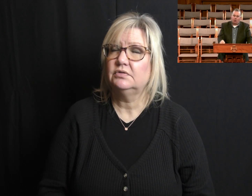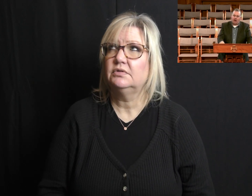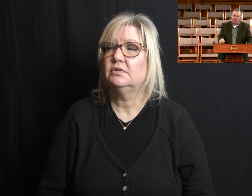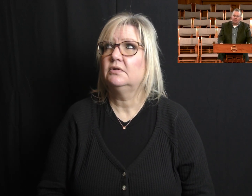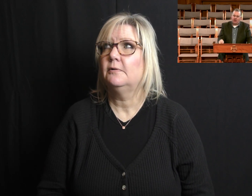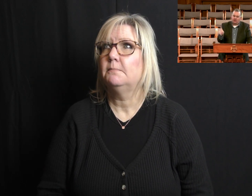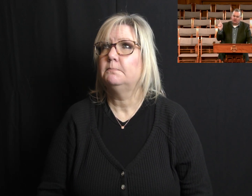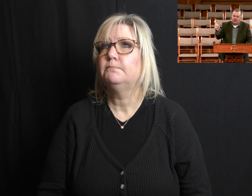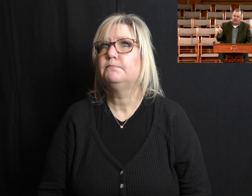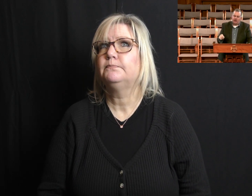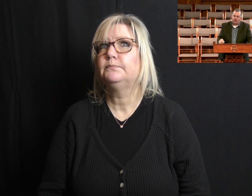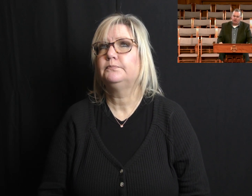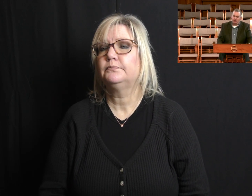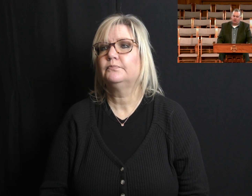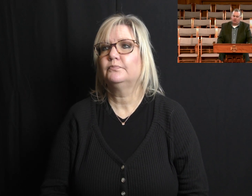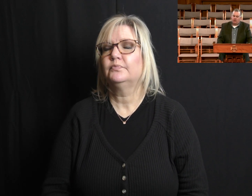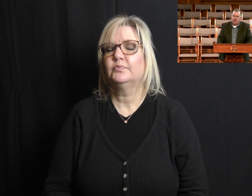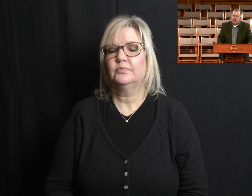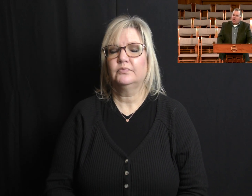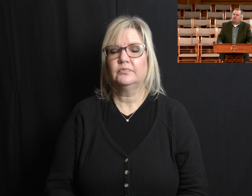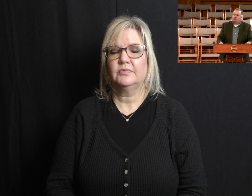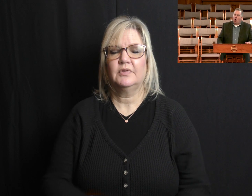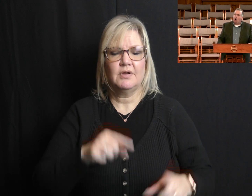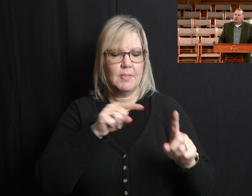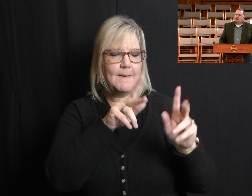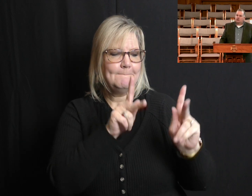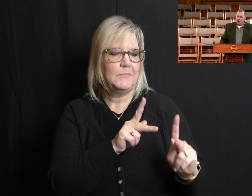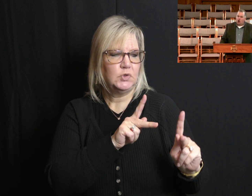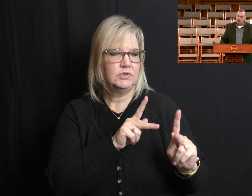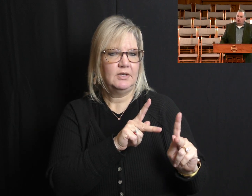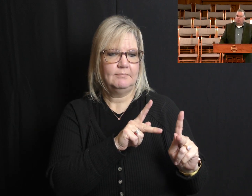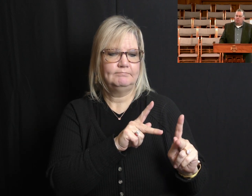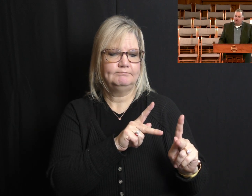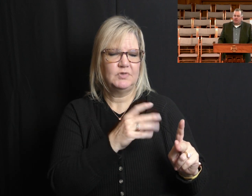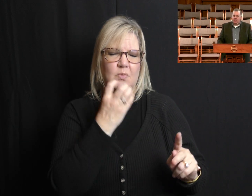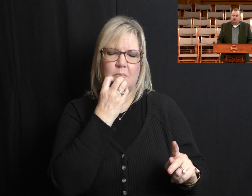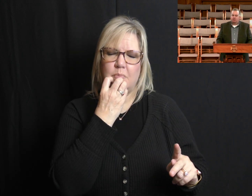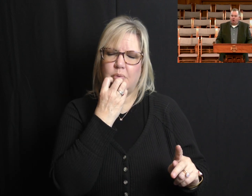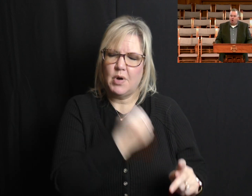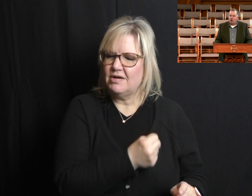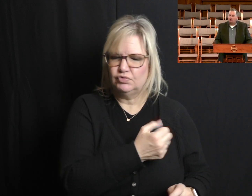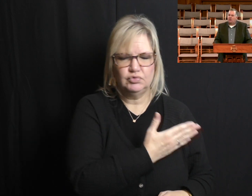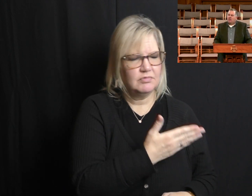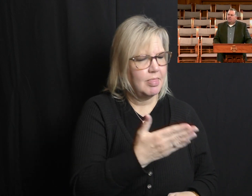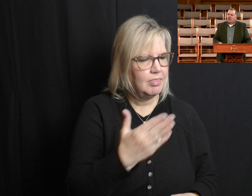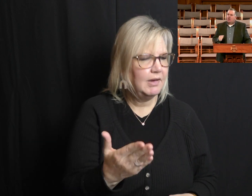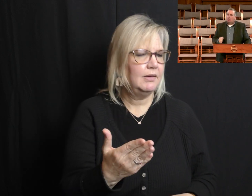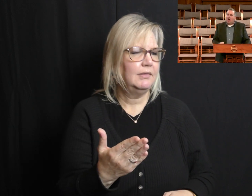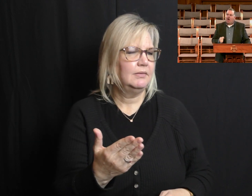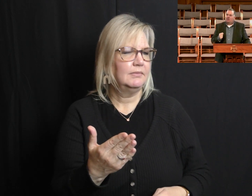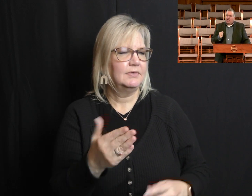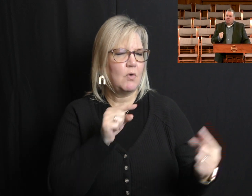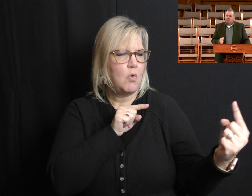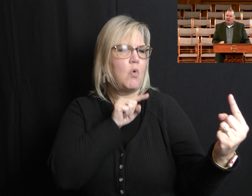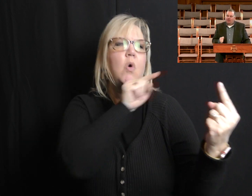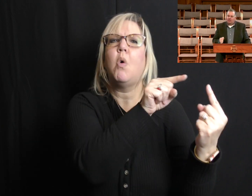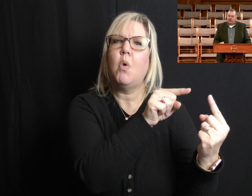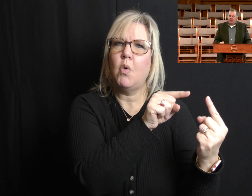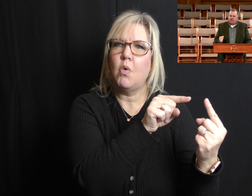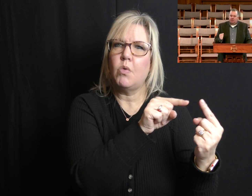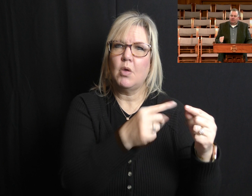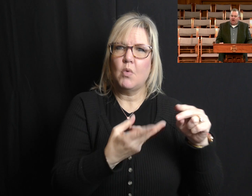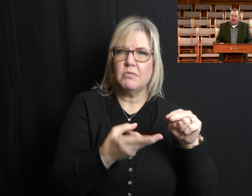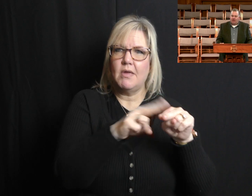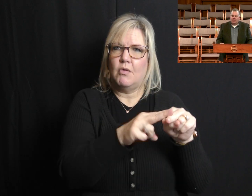cared more about his possessions than he did other people. He was more concerned with building his barns than he was in building